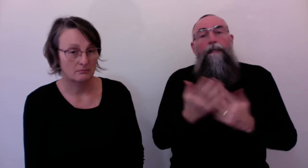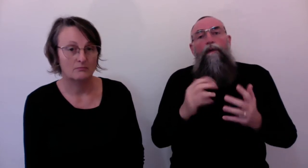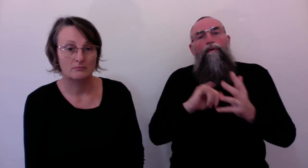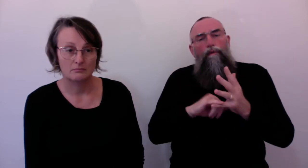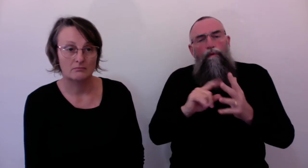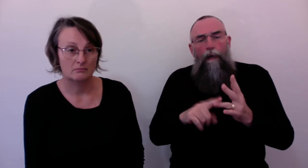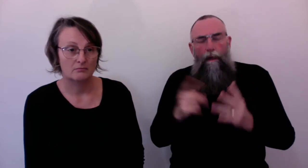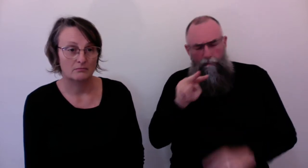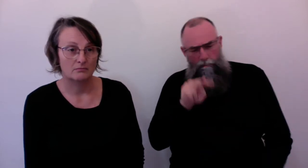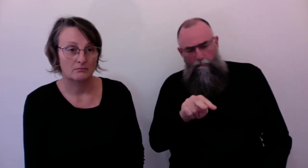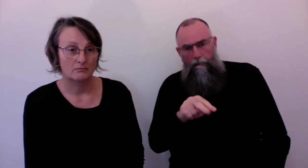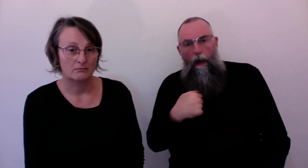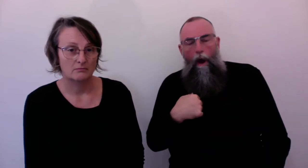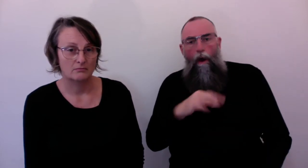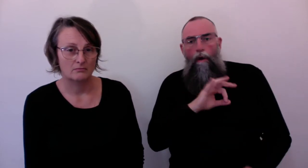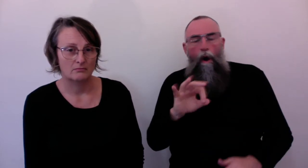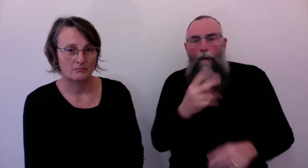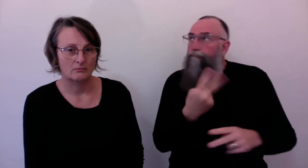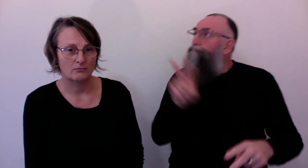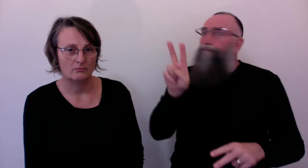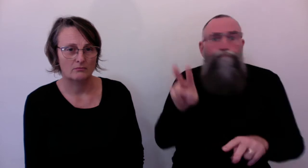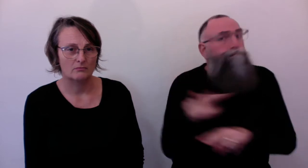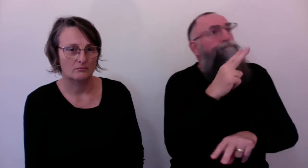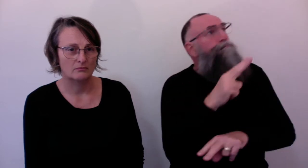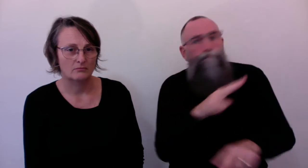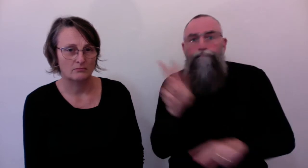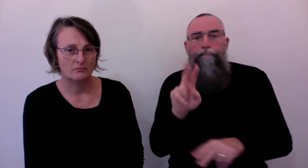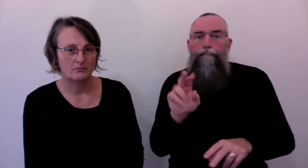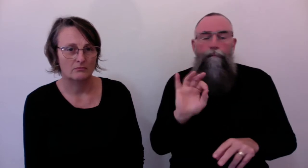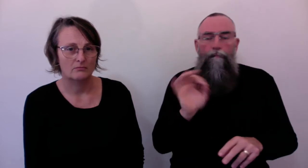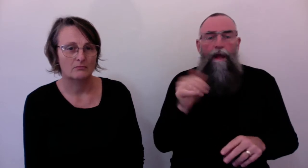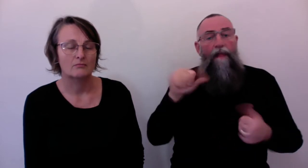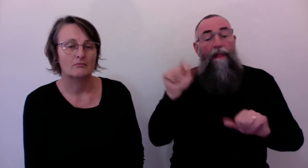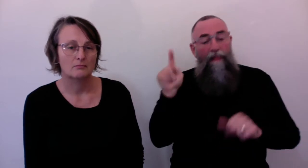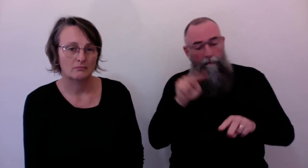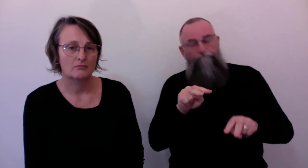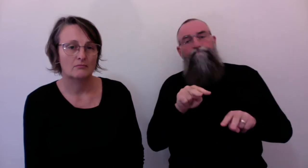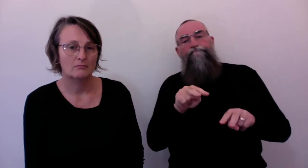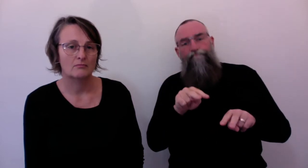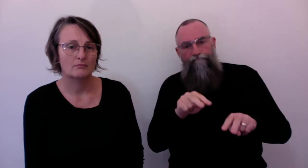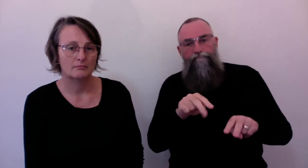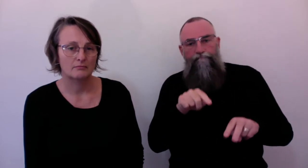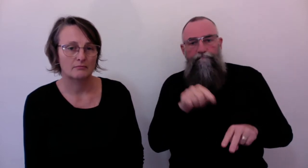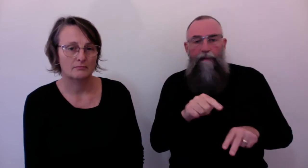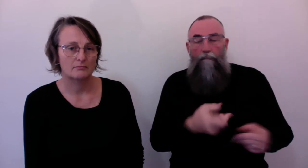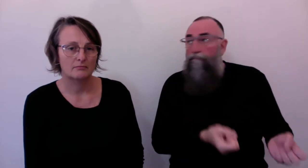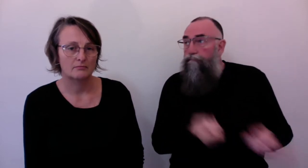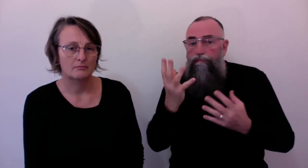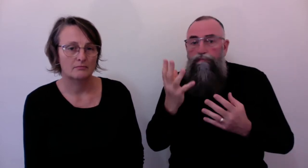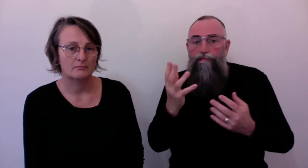they noticed that I wasn't reacting at all. And then, so that's when they figured they got a hearing test done and all that kind of stuff. And then that's